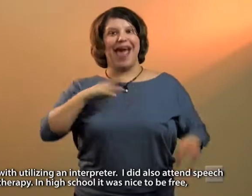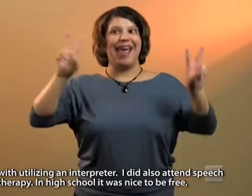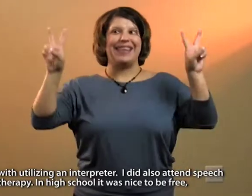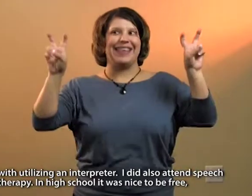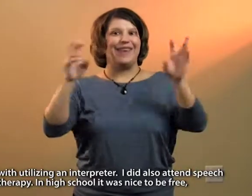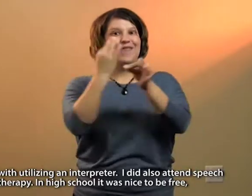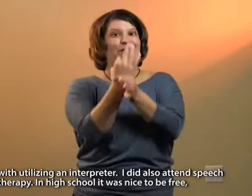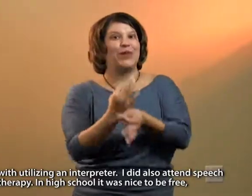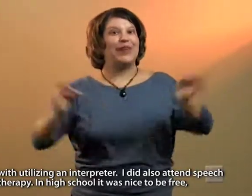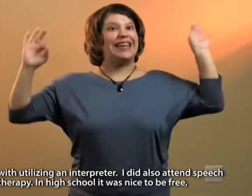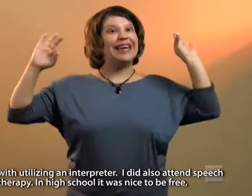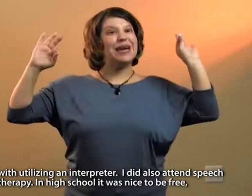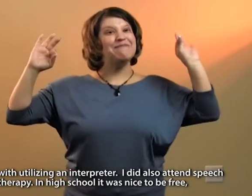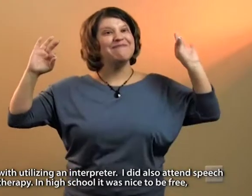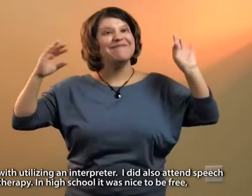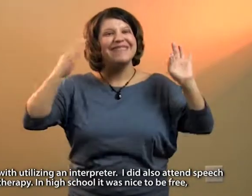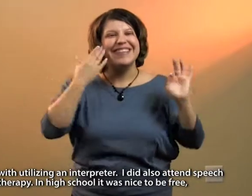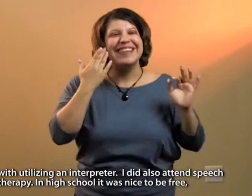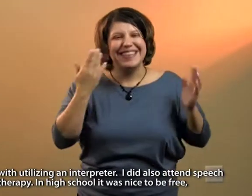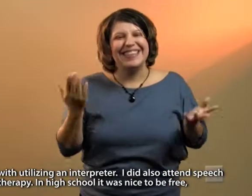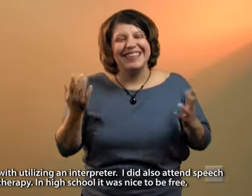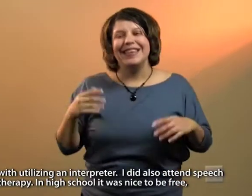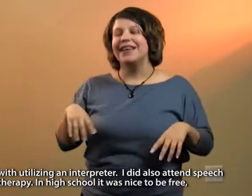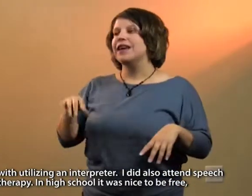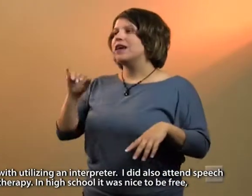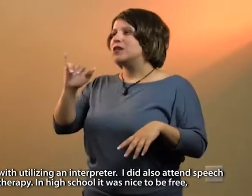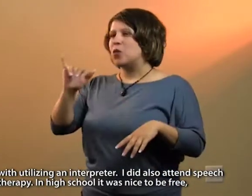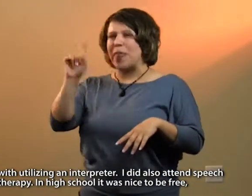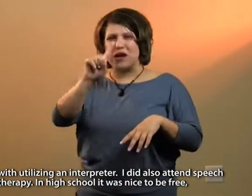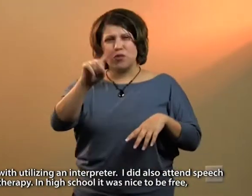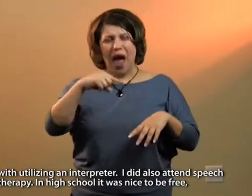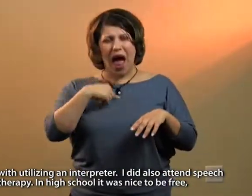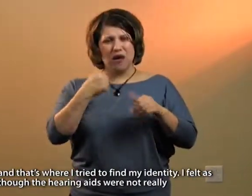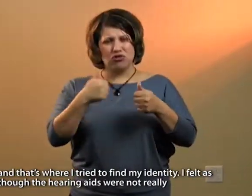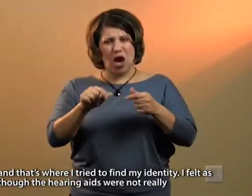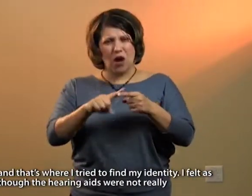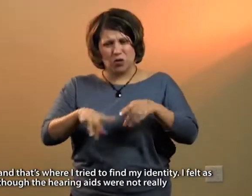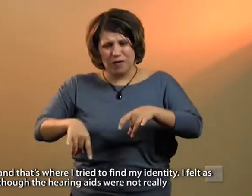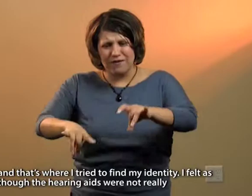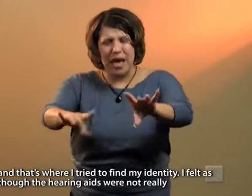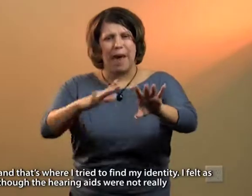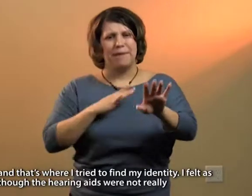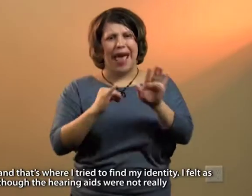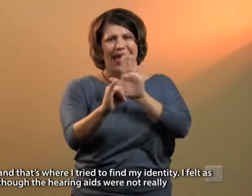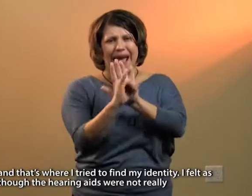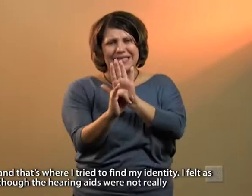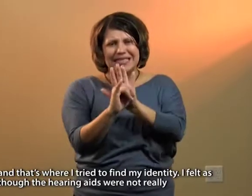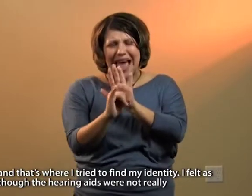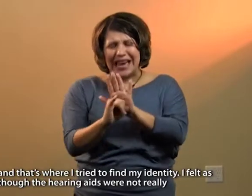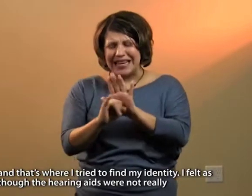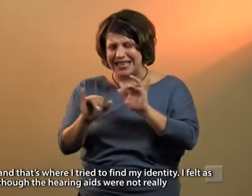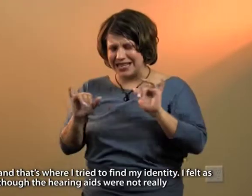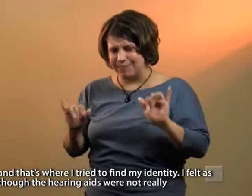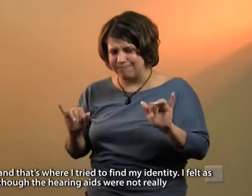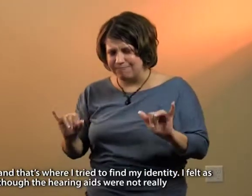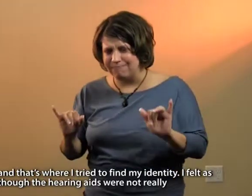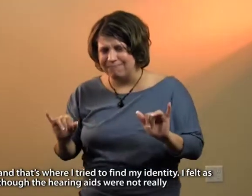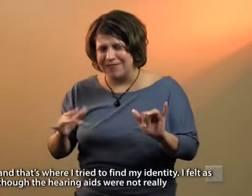In high school, it was nice to be free And that's where I tried to find my identity